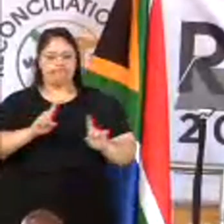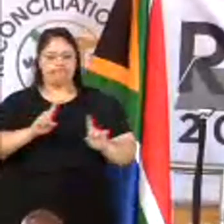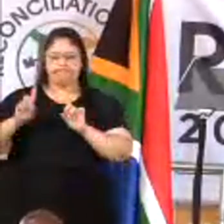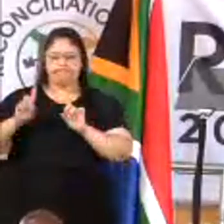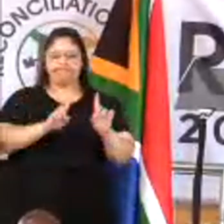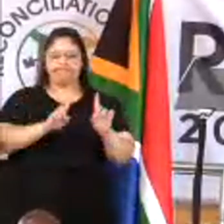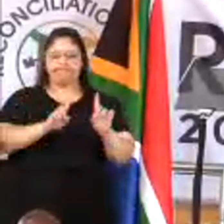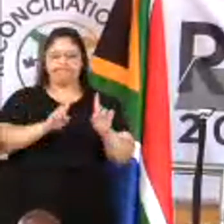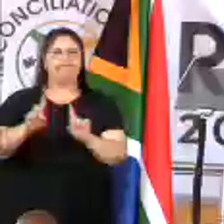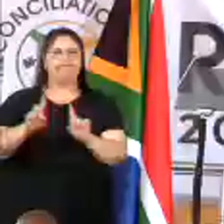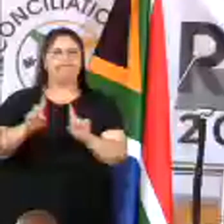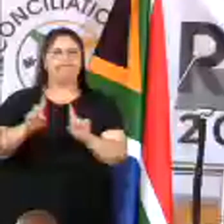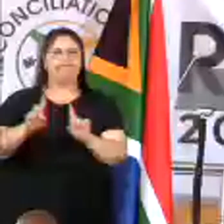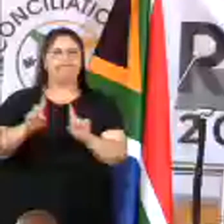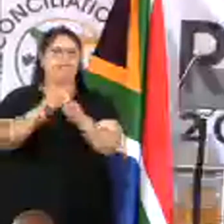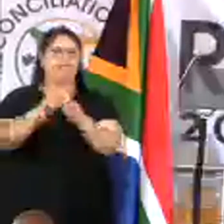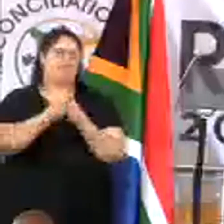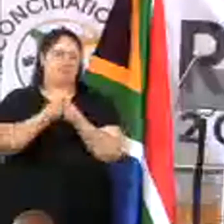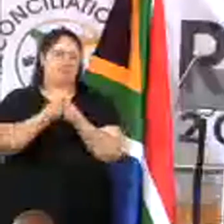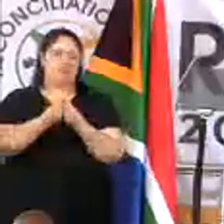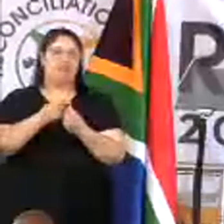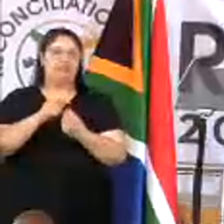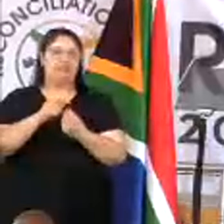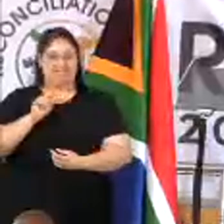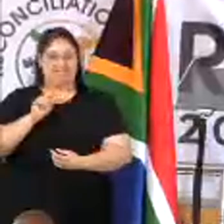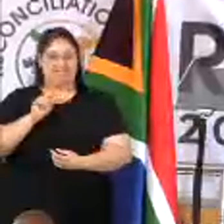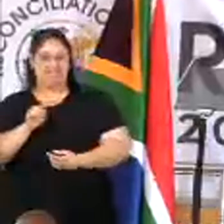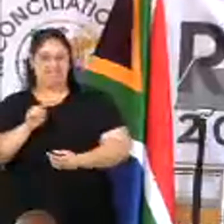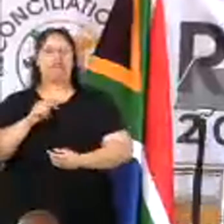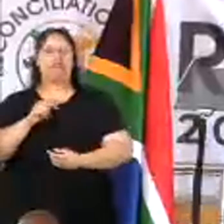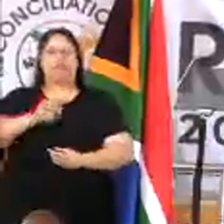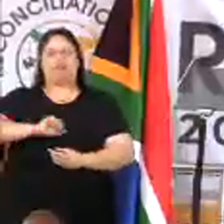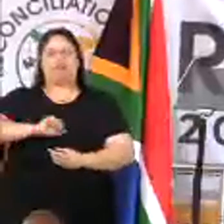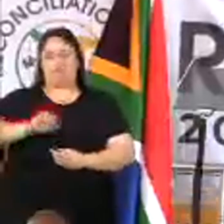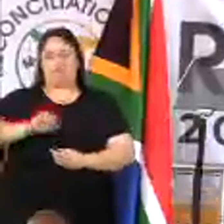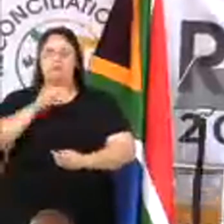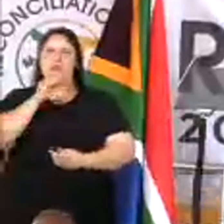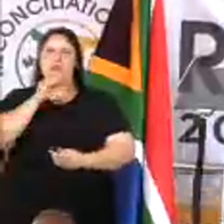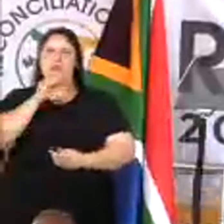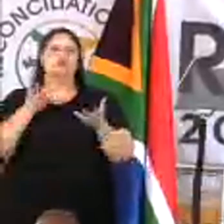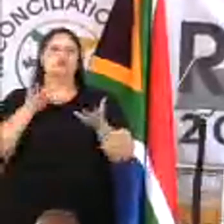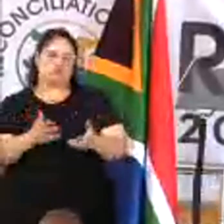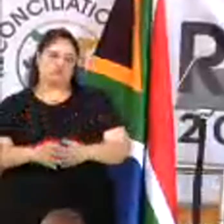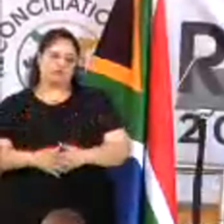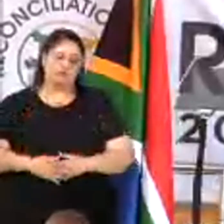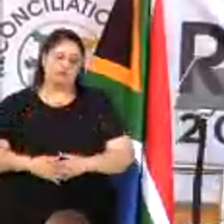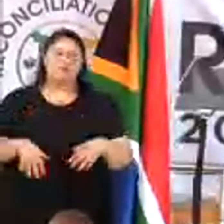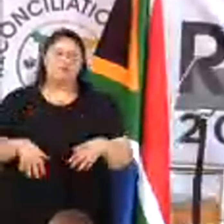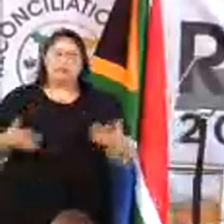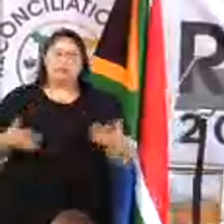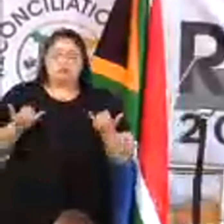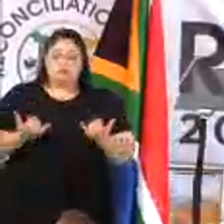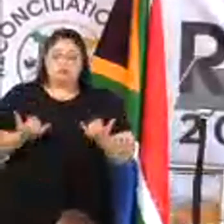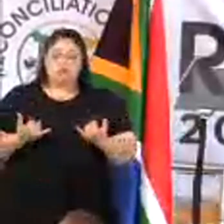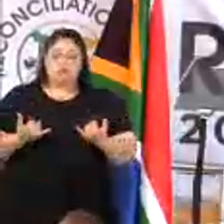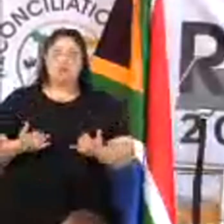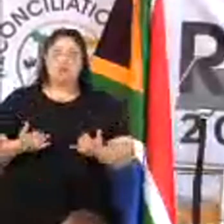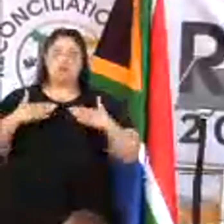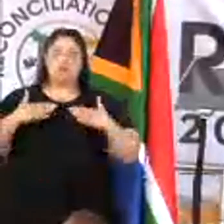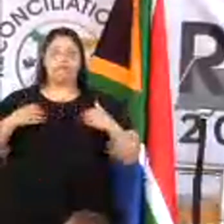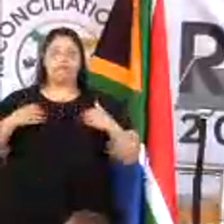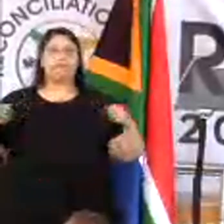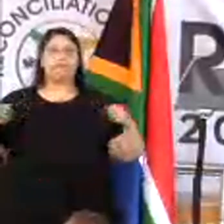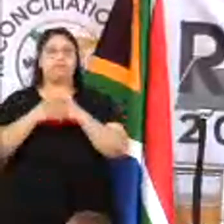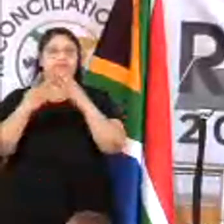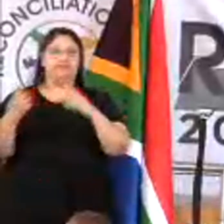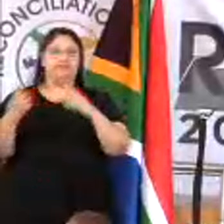journey together, this is what being South African means. So today, on Reconciliation